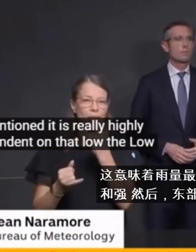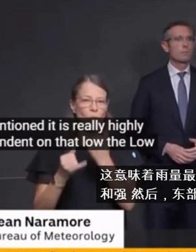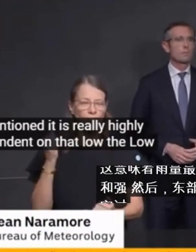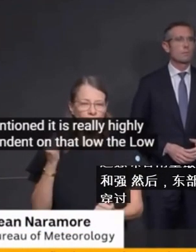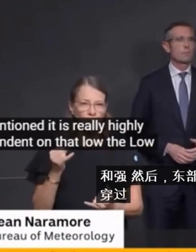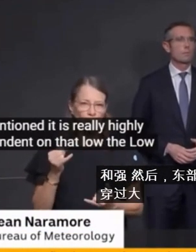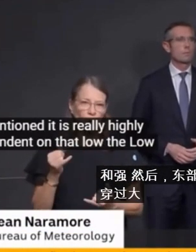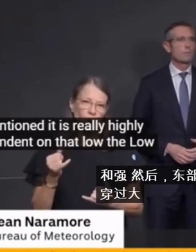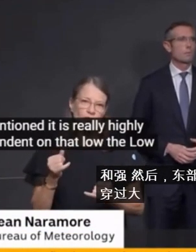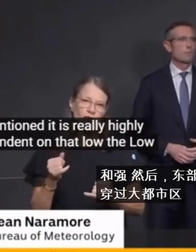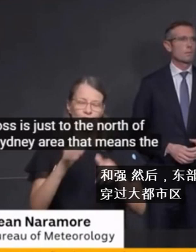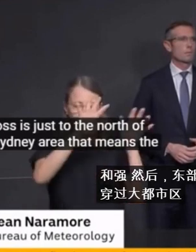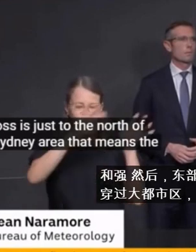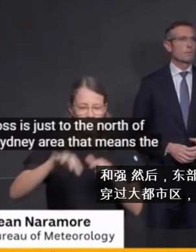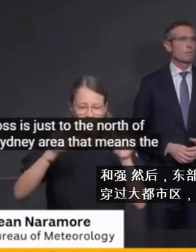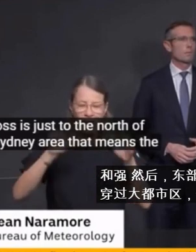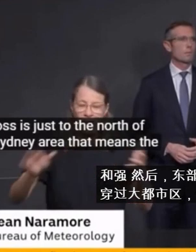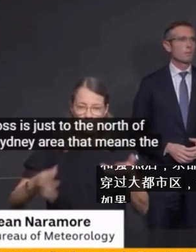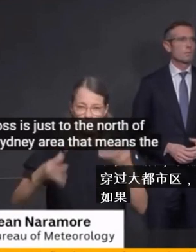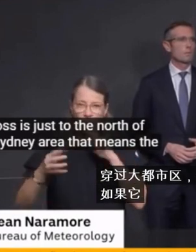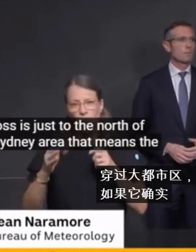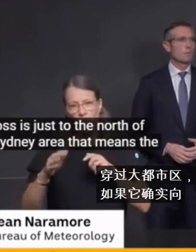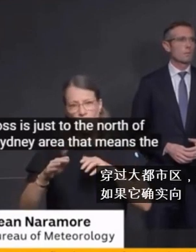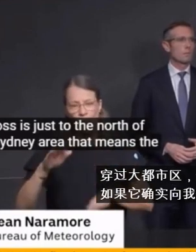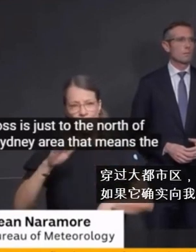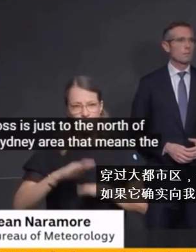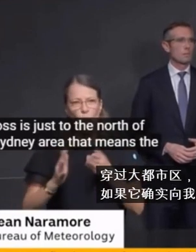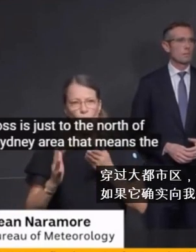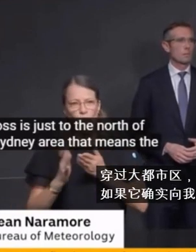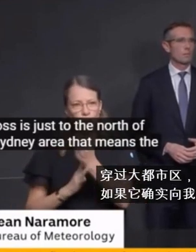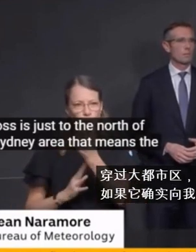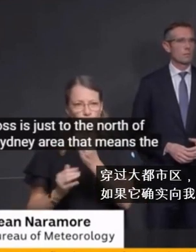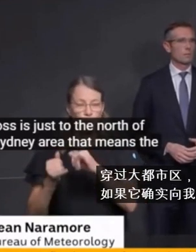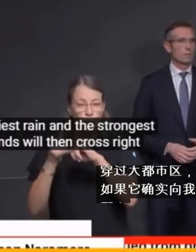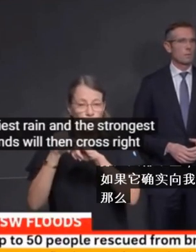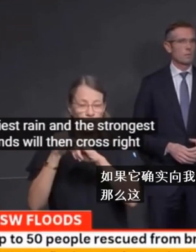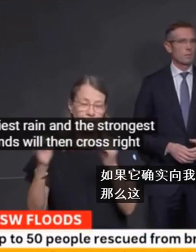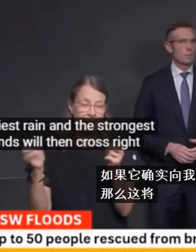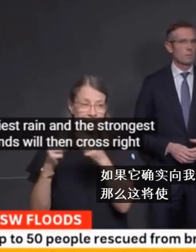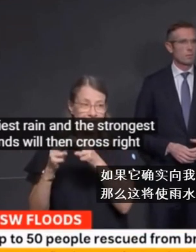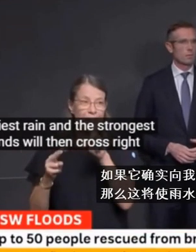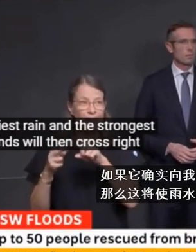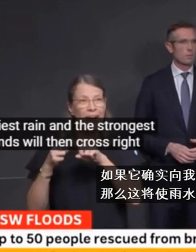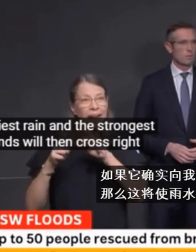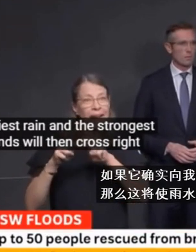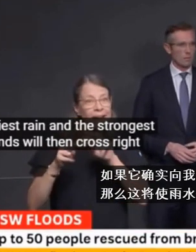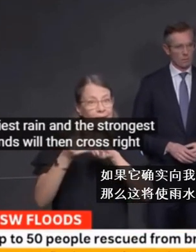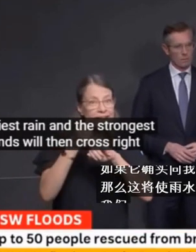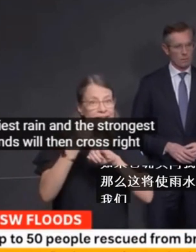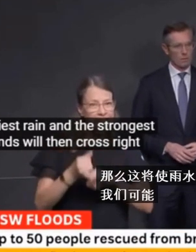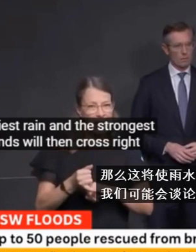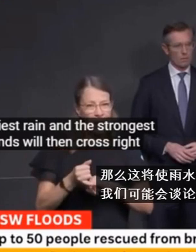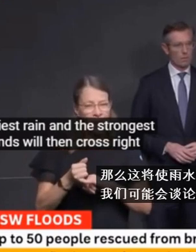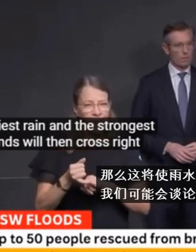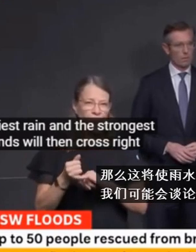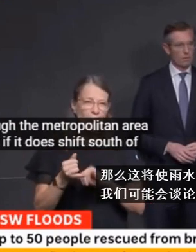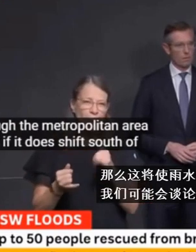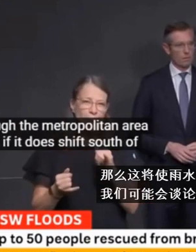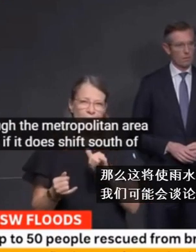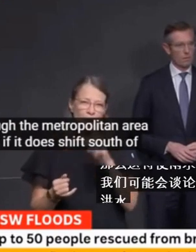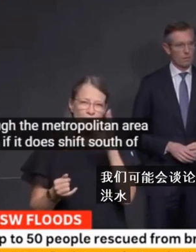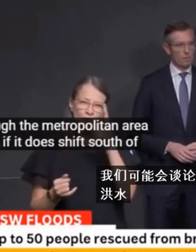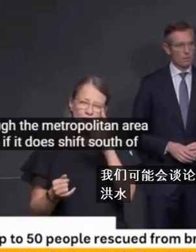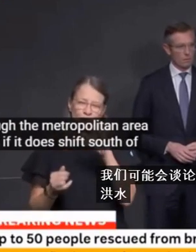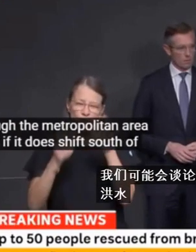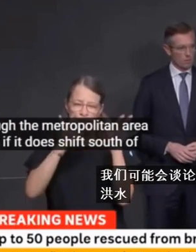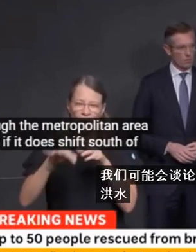will then cross right through the metropolitan area. But if it does shift south of our area, that will then keep the rain offshore, and we're probably talking more of a